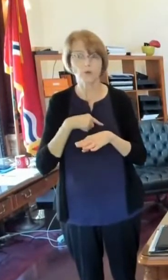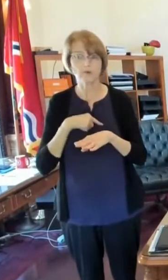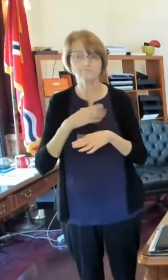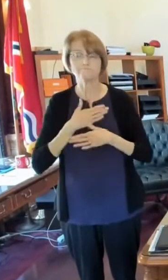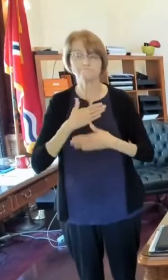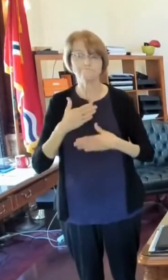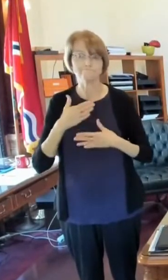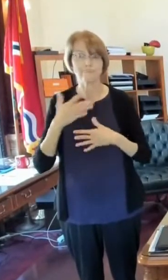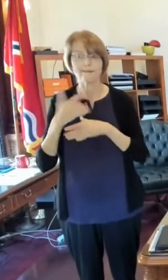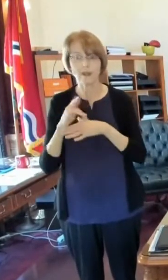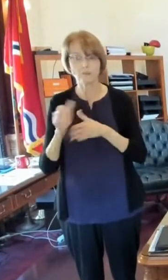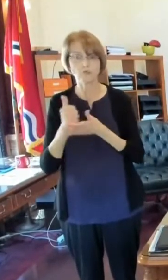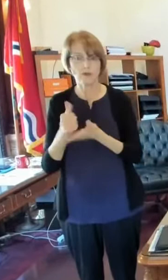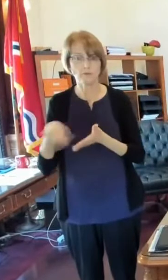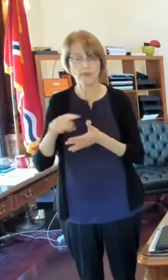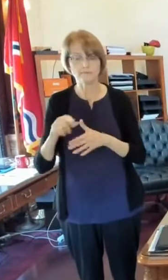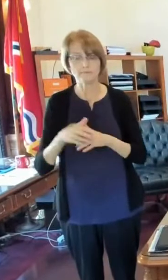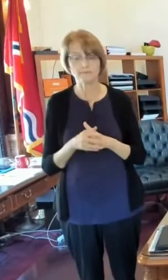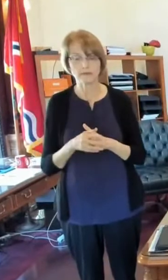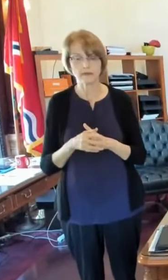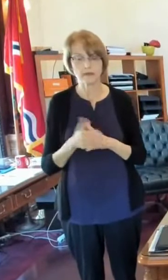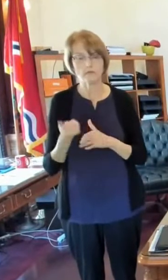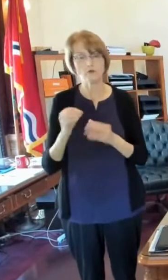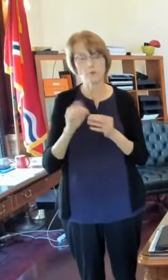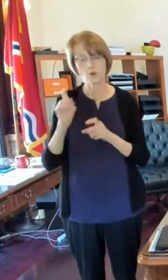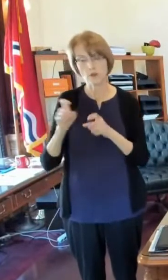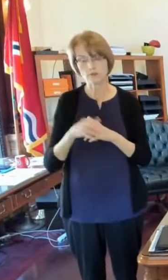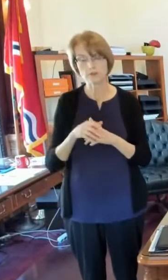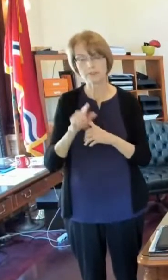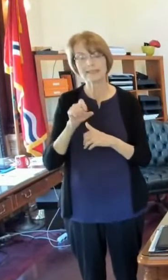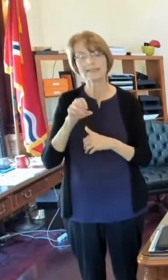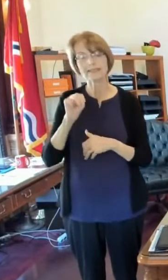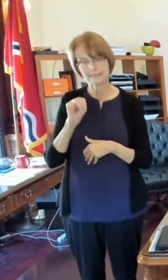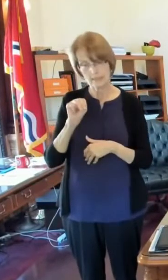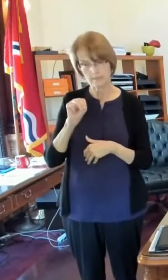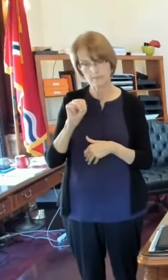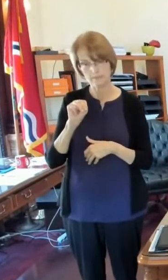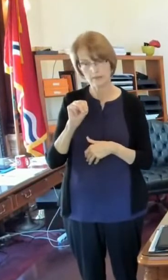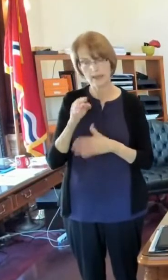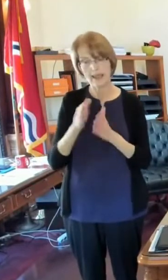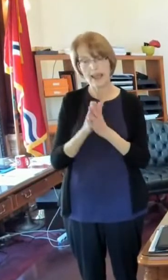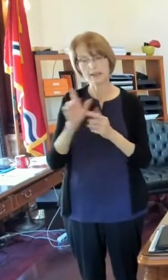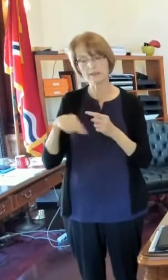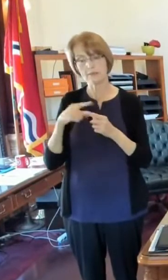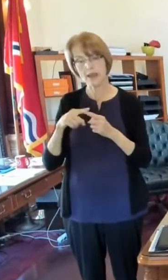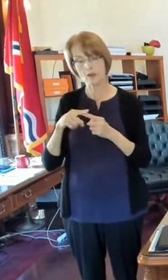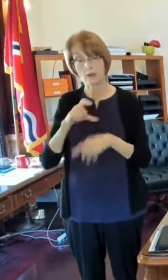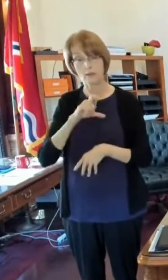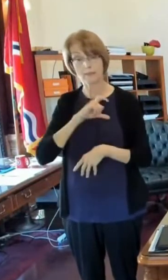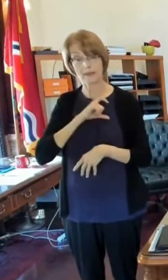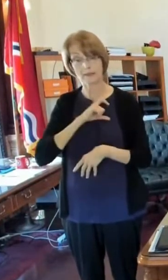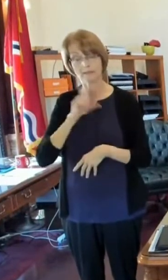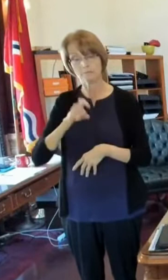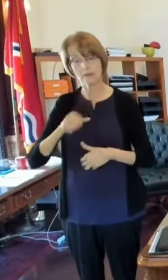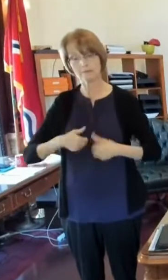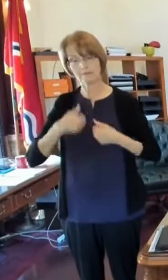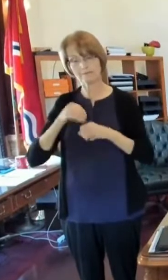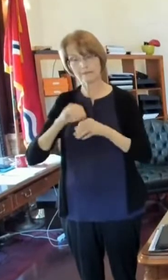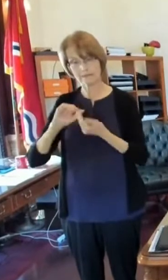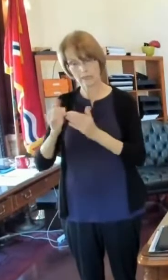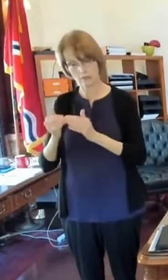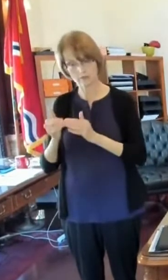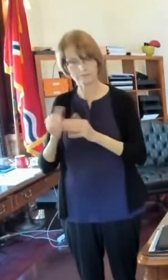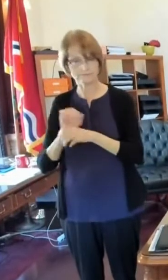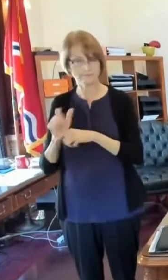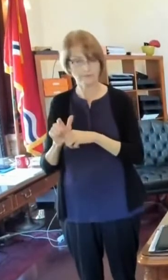A few more questions, Mayor. We have a question from Tim about police residency, which you've been supportive of in Jefferson City. His